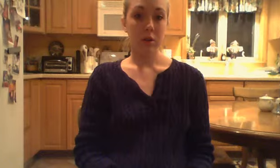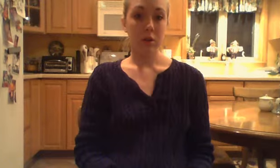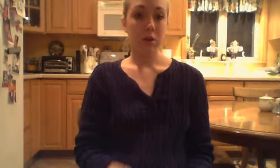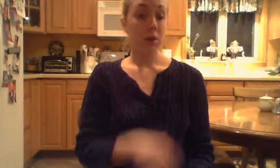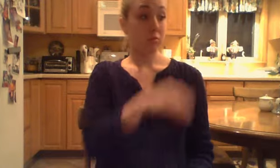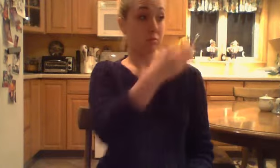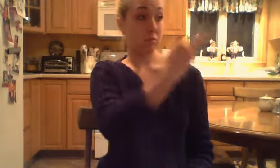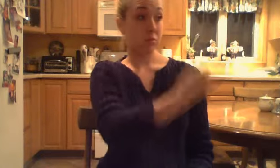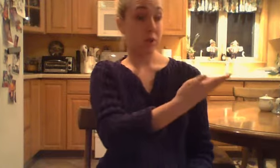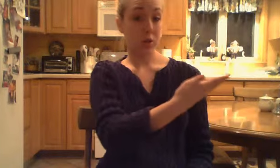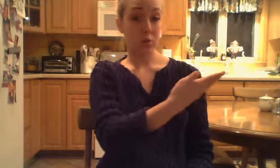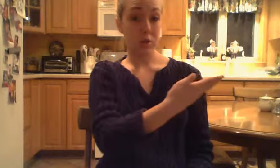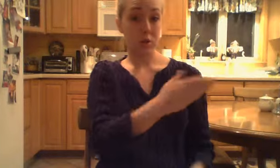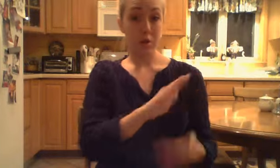one, they made a postage stamp from.